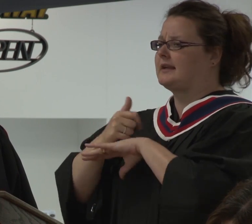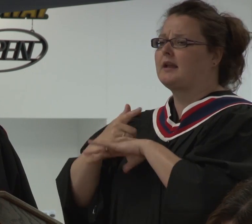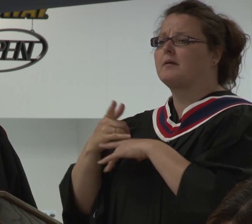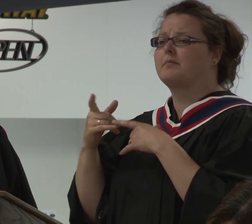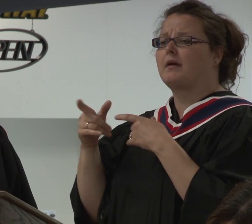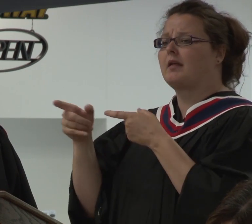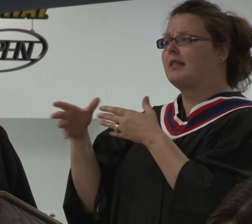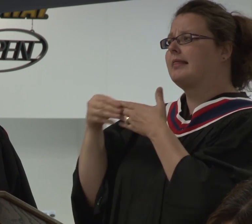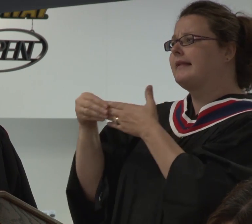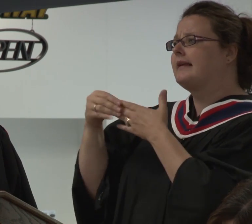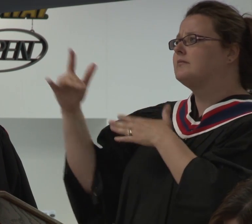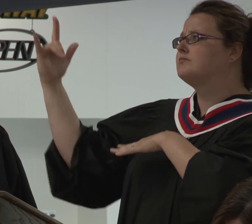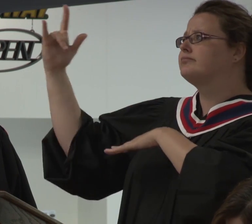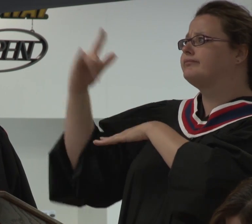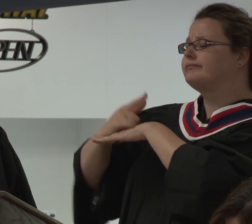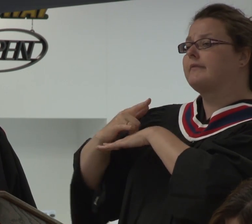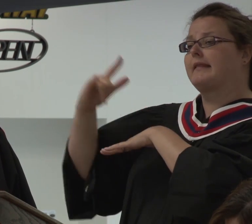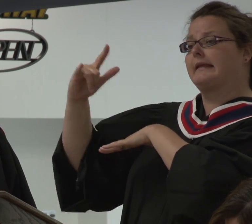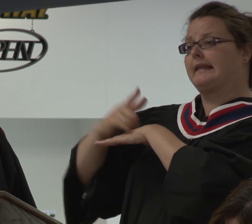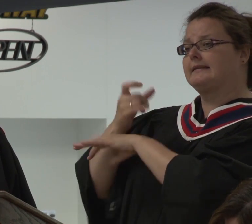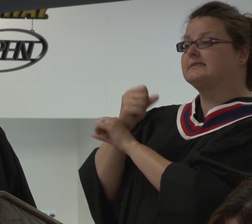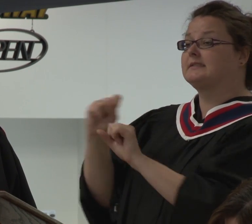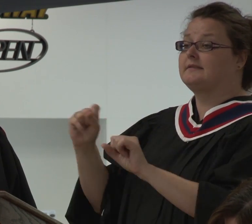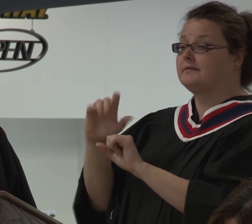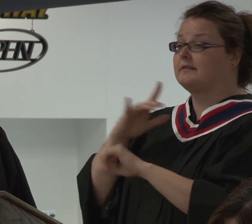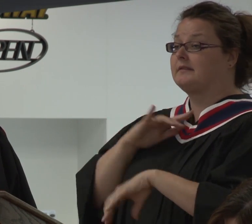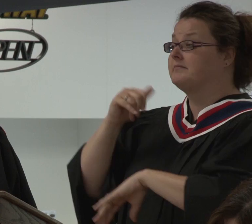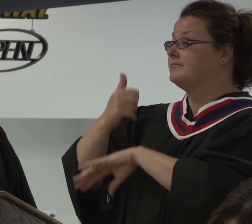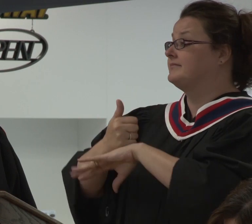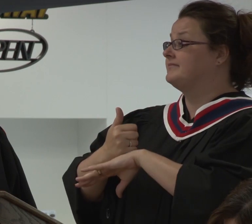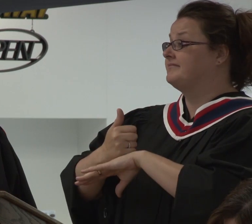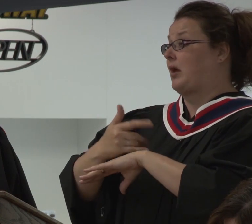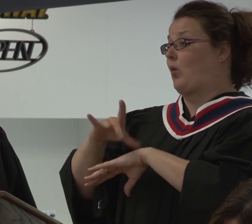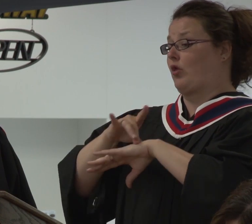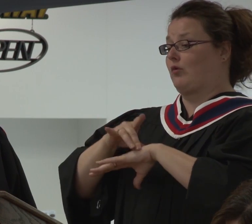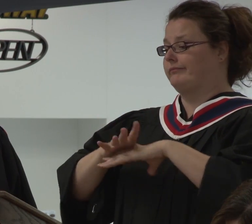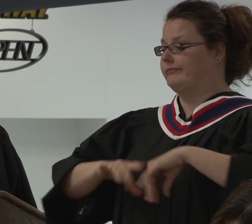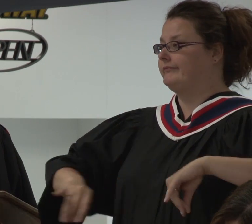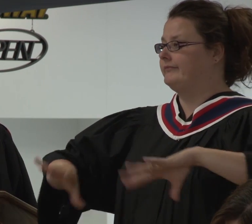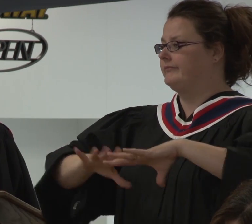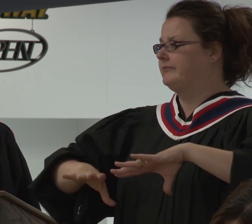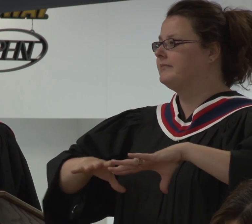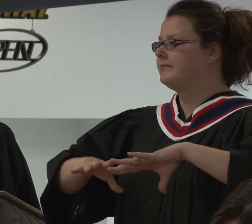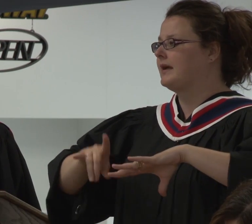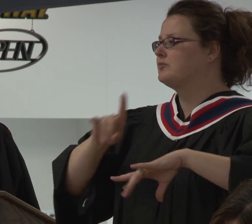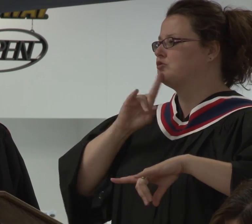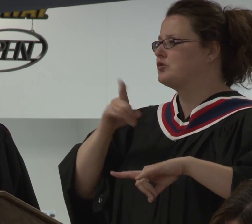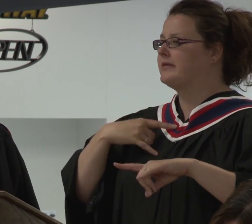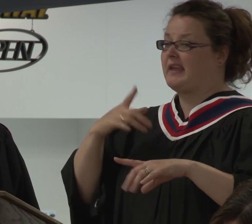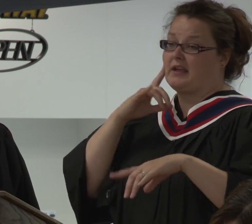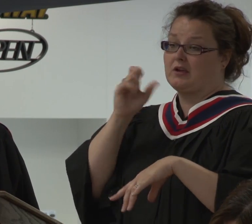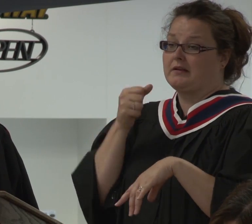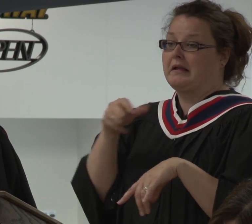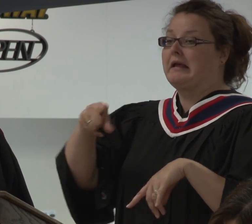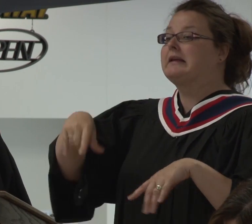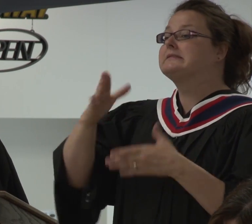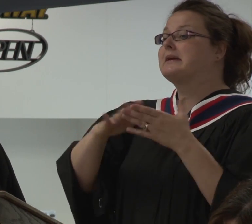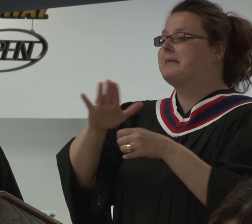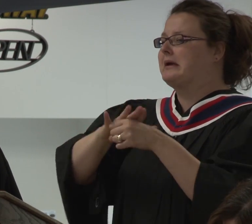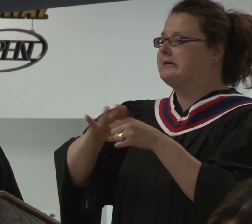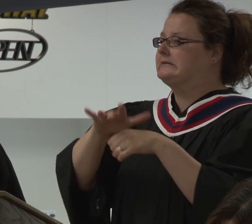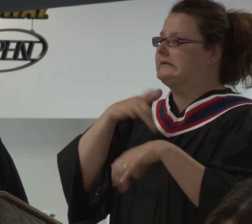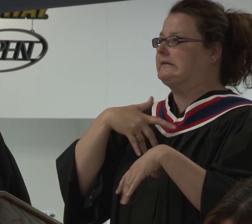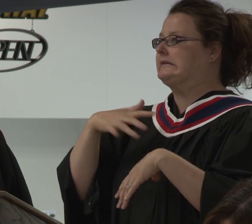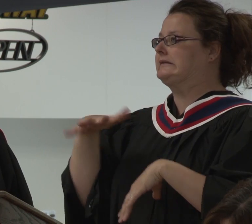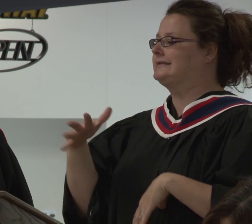traffic control for a networked airfield pretty well anywhere there is solid ground on the planet, and I suspect they tell me maybe a few not so solid